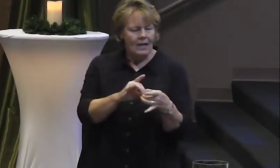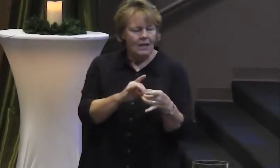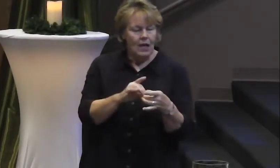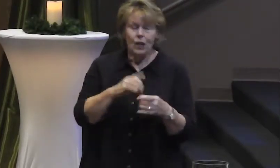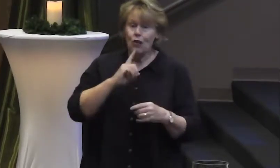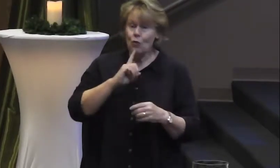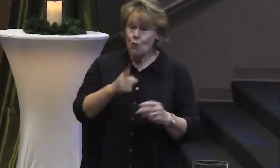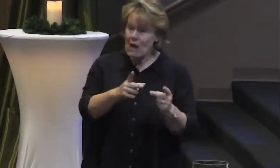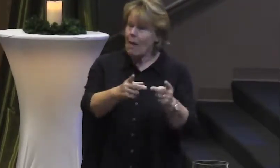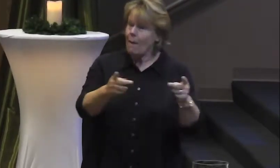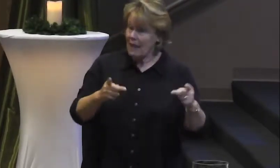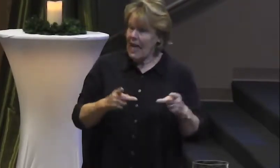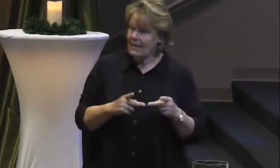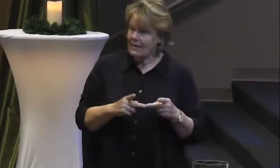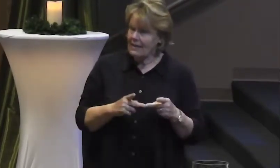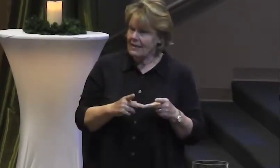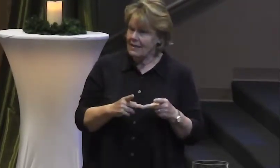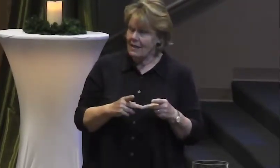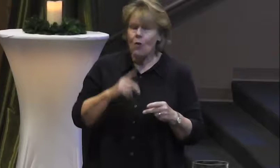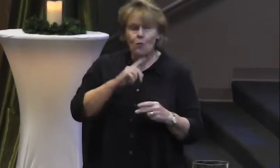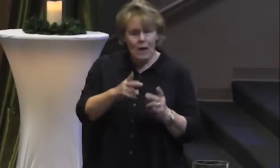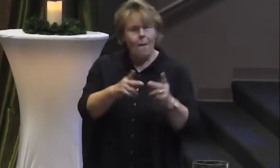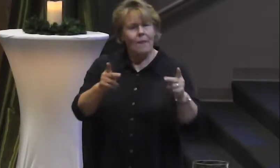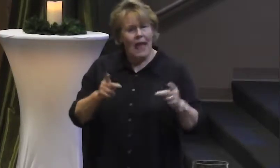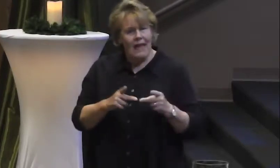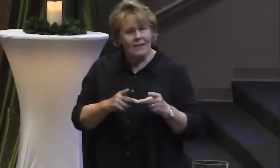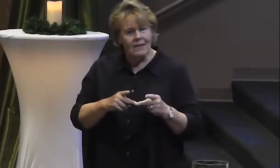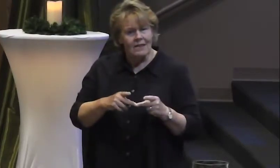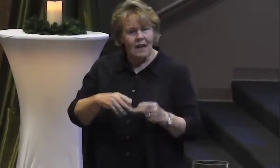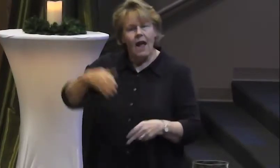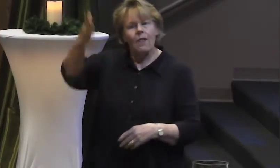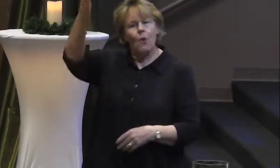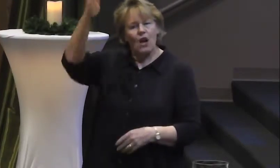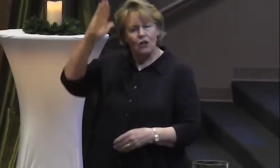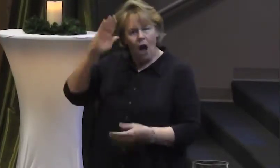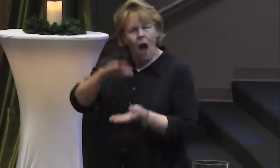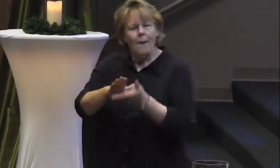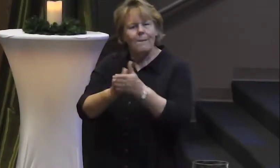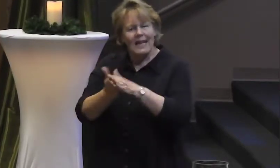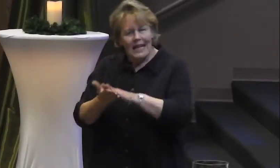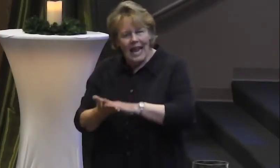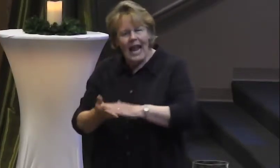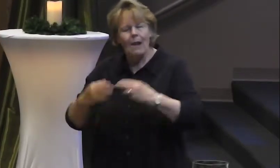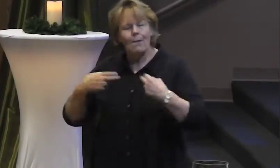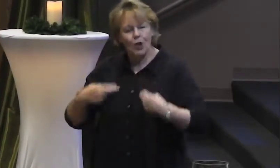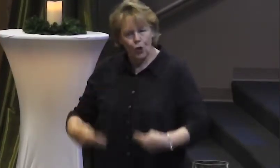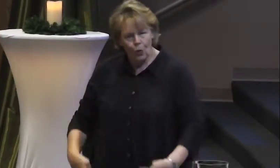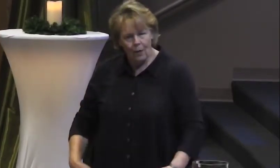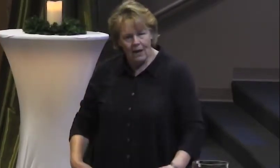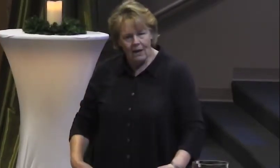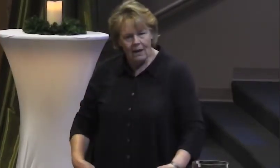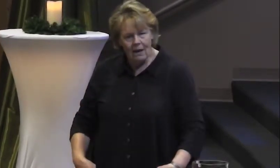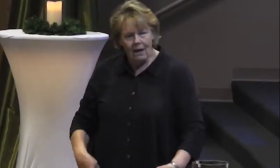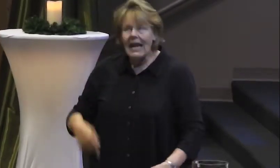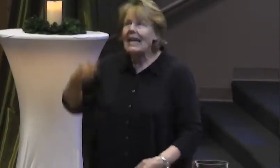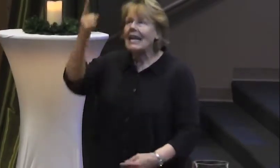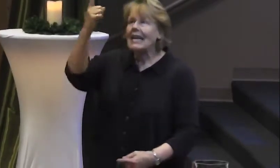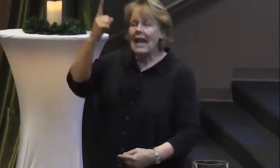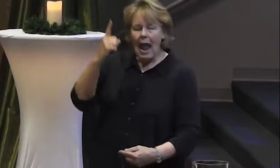places that God become human, came to and for, and why he did